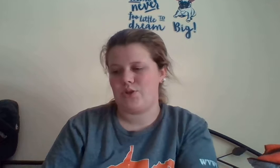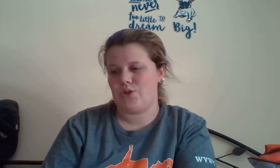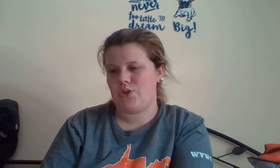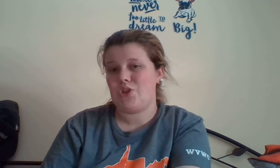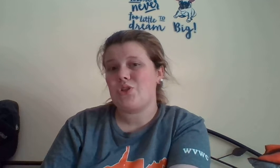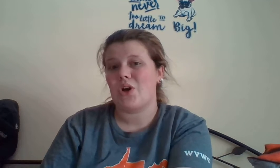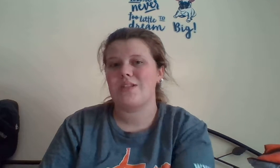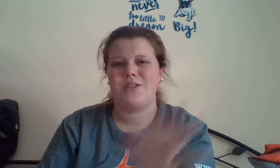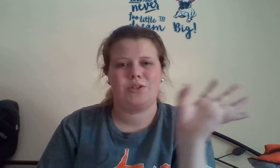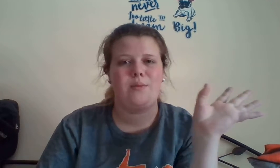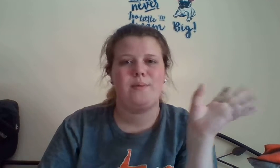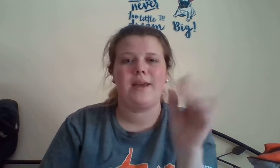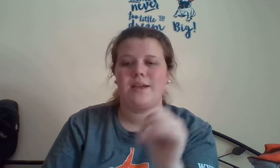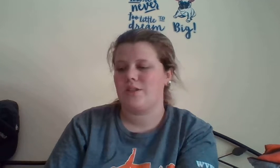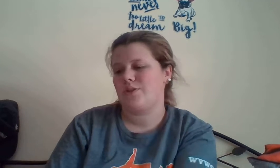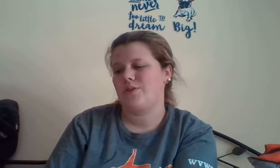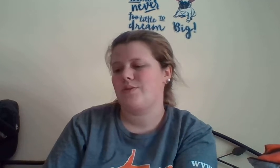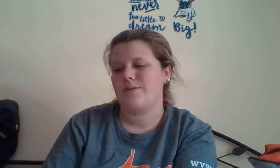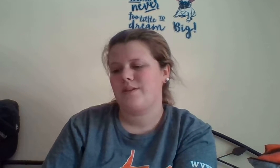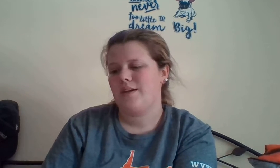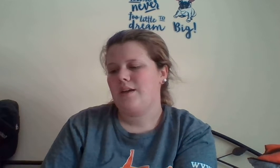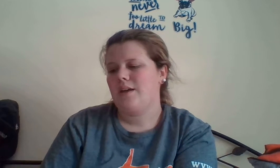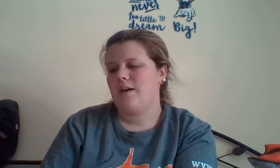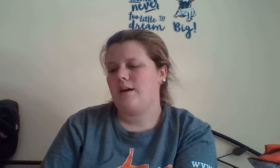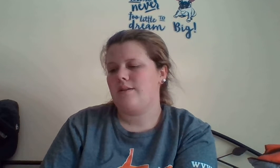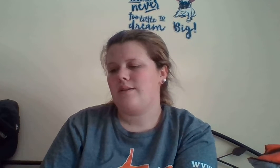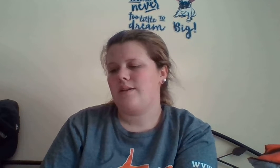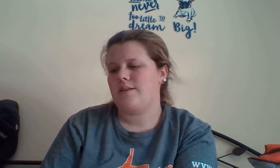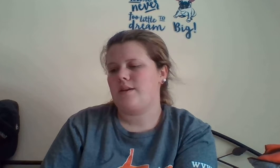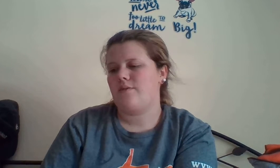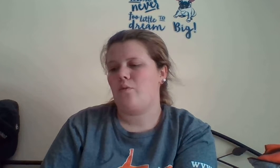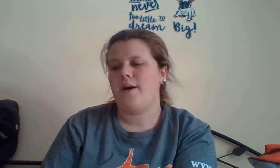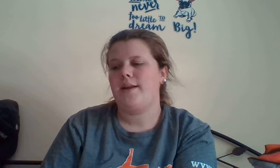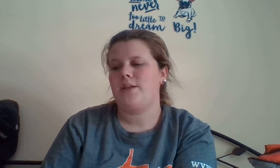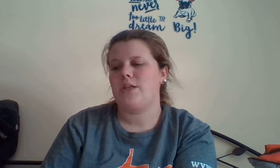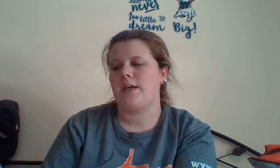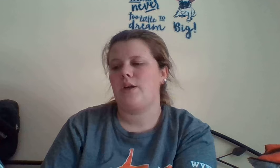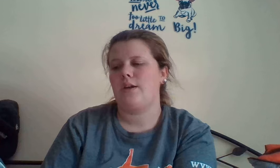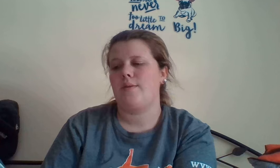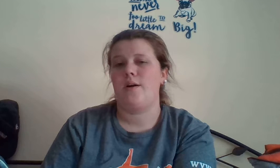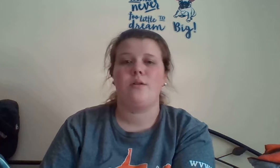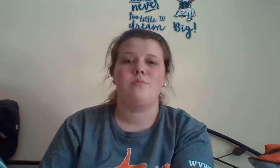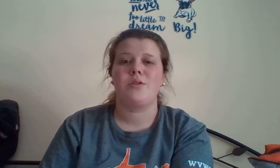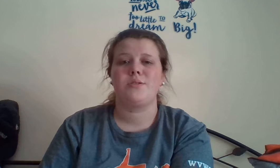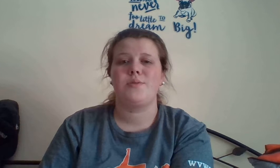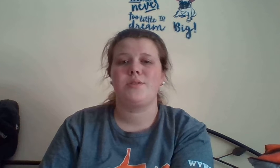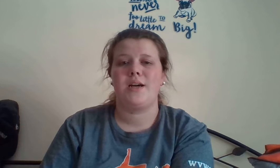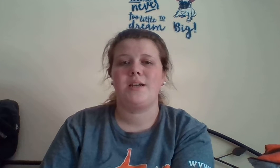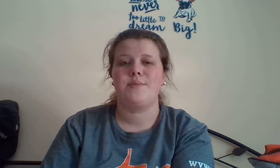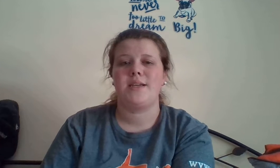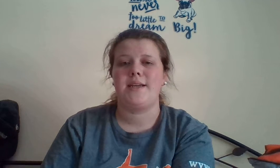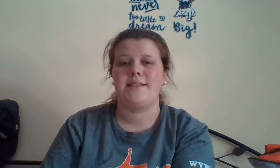semester starts. Sorry about my hand gestures and stuff. 1 is checking your email multiple times a